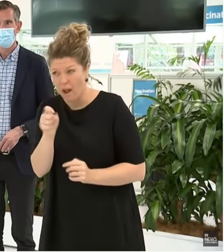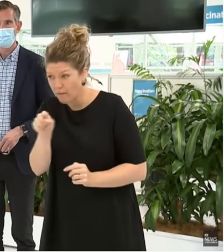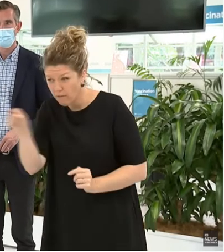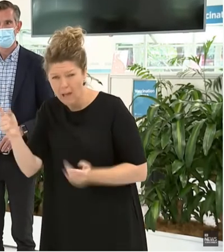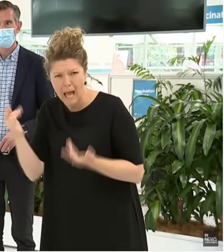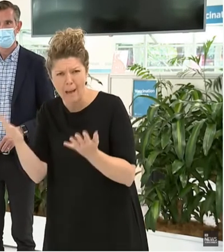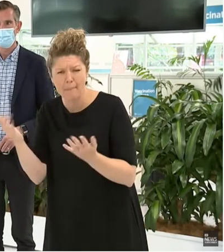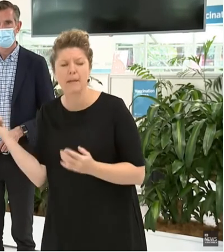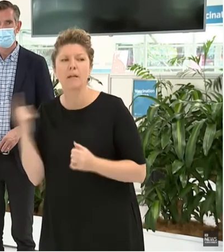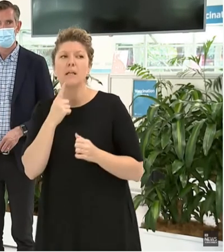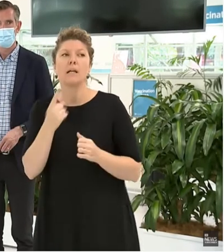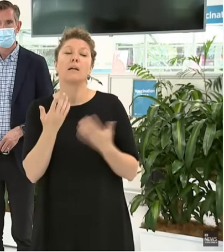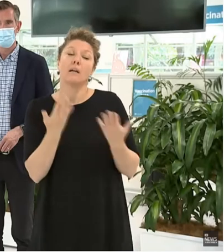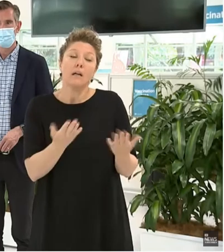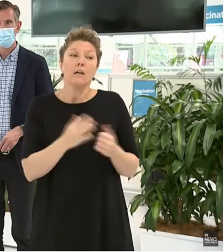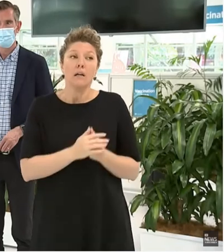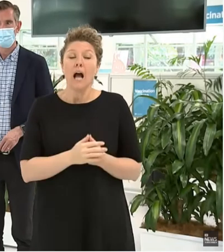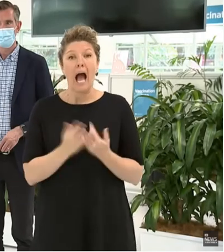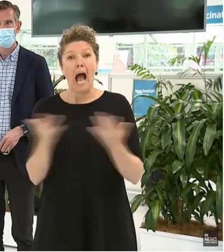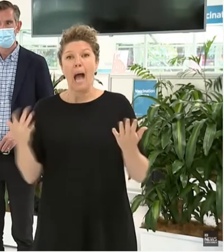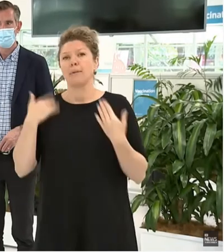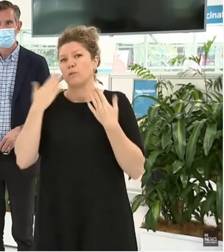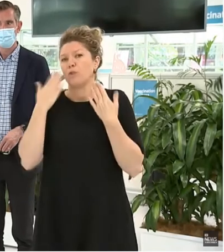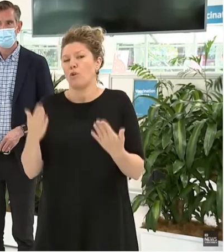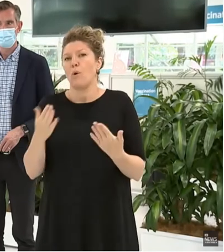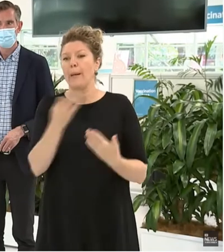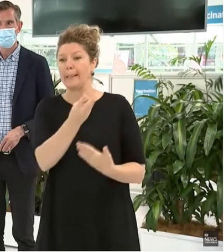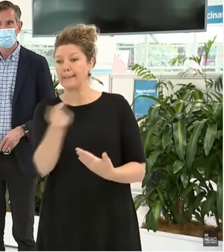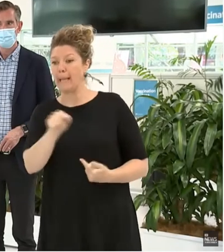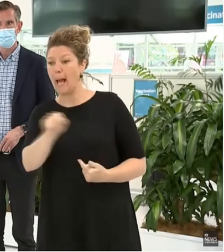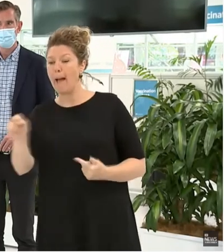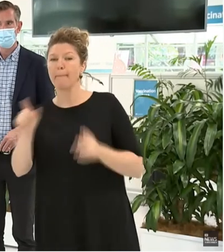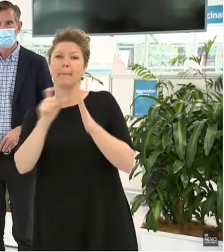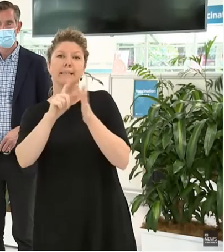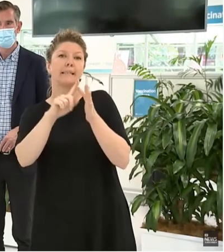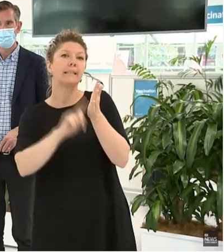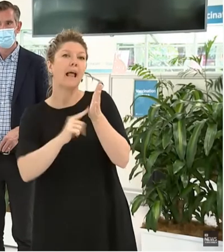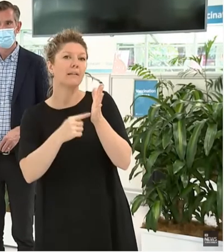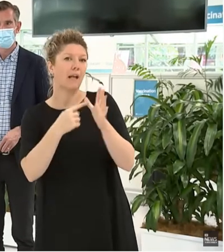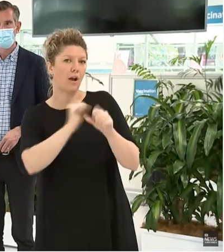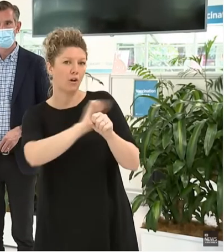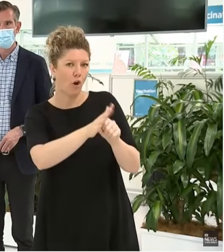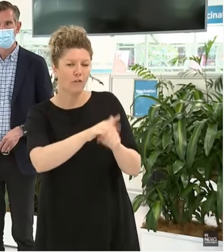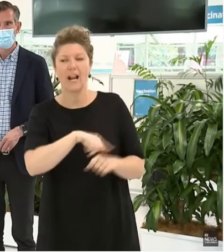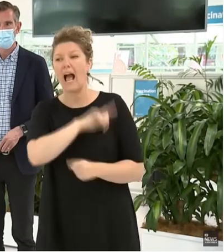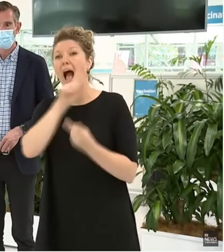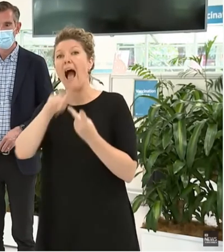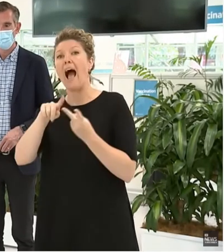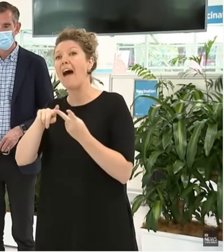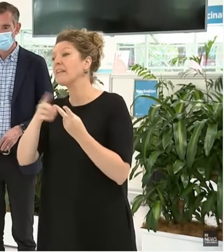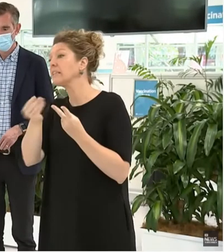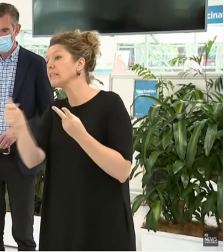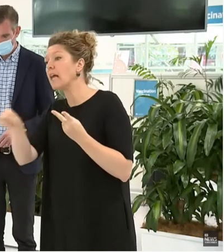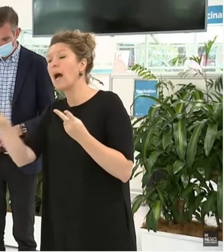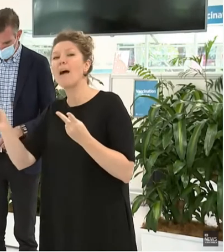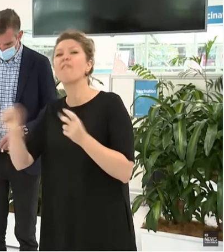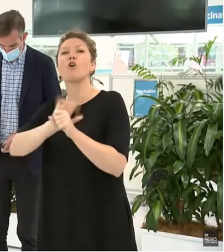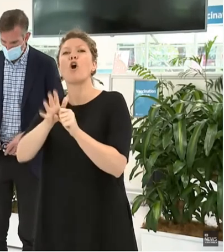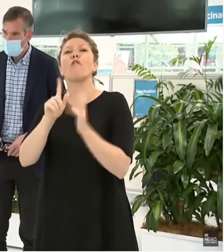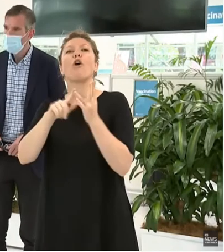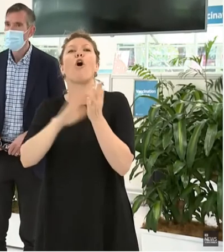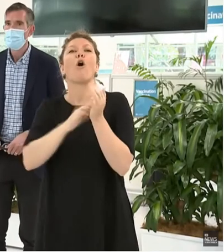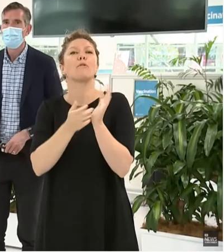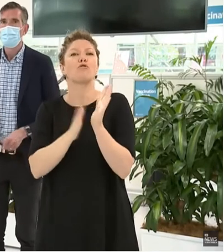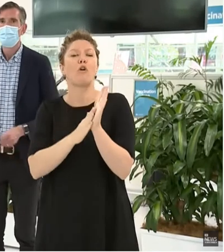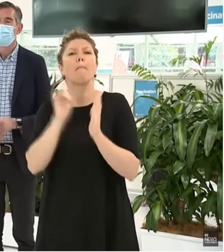who have Delta, obviously. But what we've seen from some of the studies, I think I said this before, some of the early